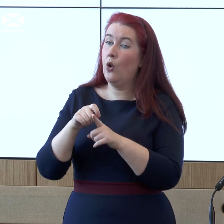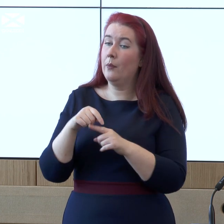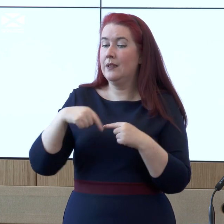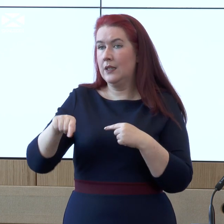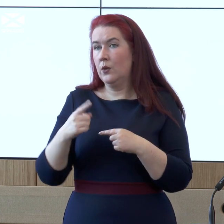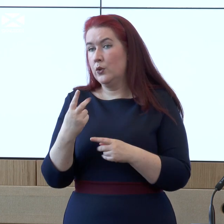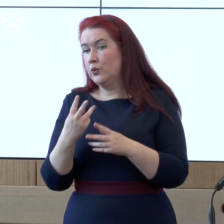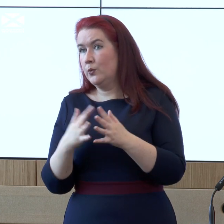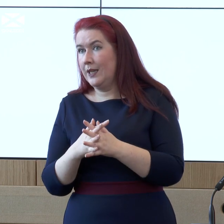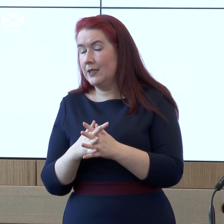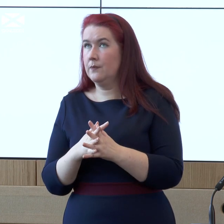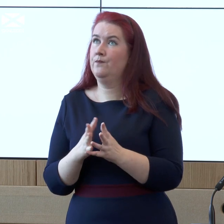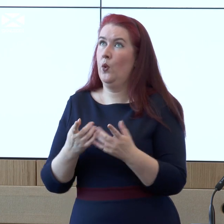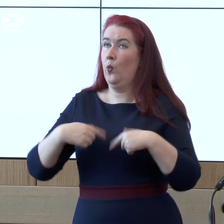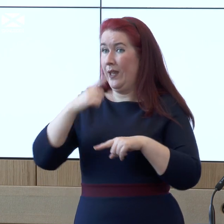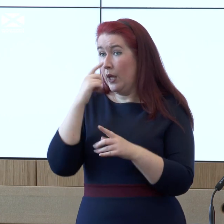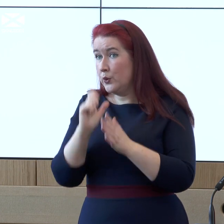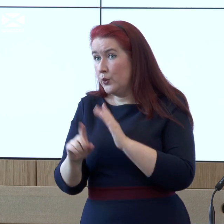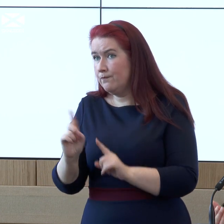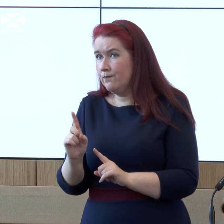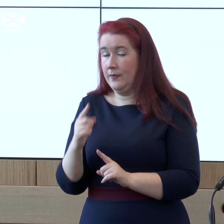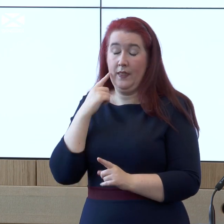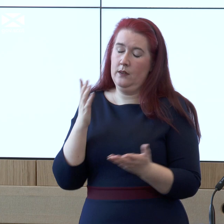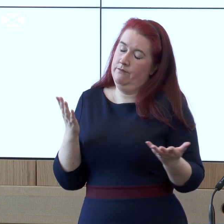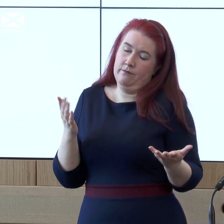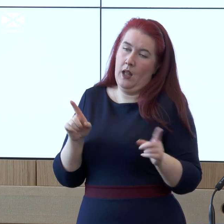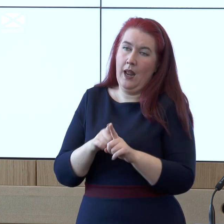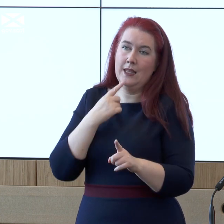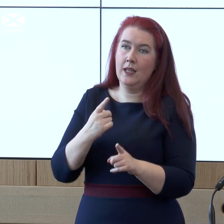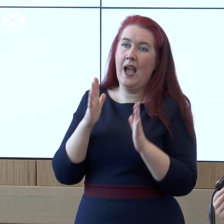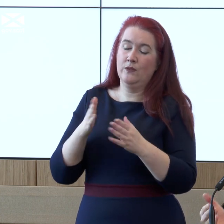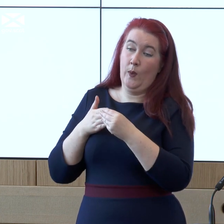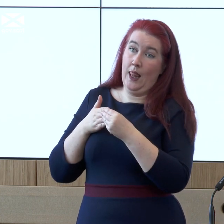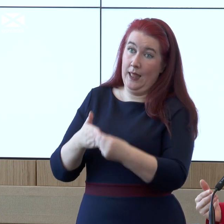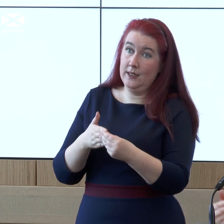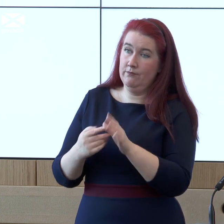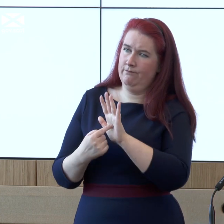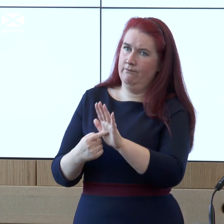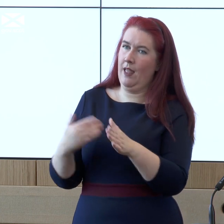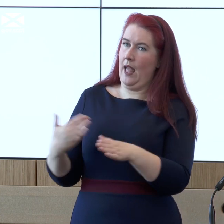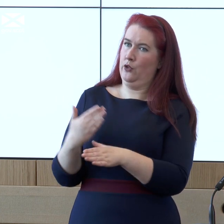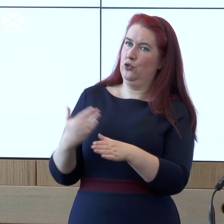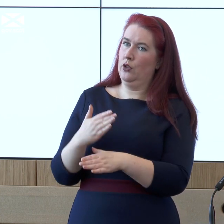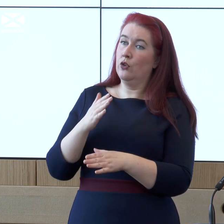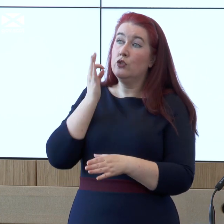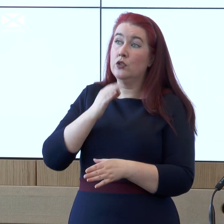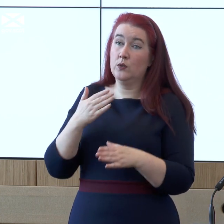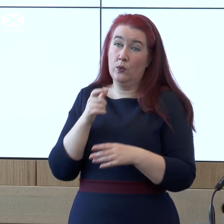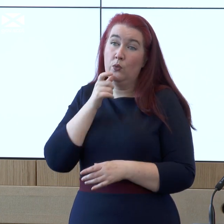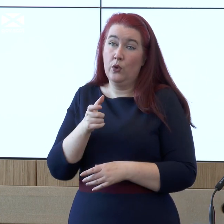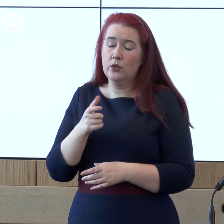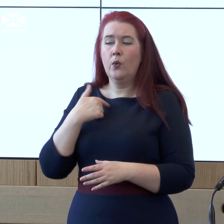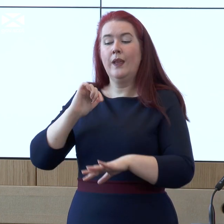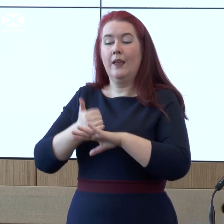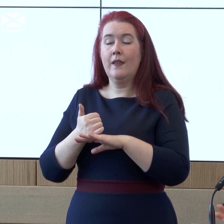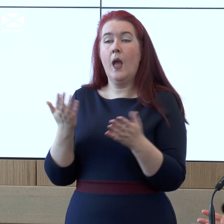weeks. What can we do? Firstly, we have to lead, as I said, by actions, not just by words. When we established the Climate Justice